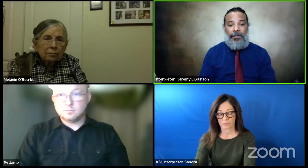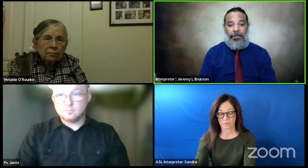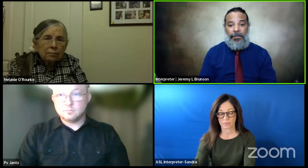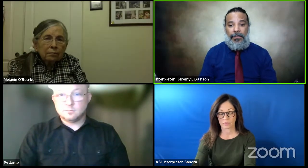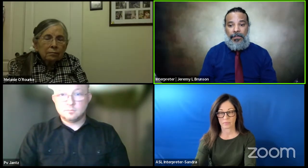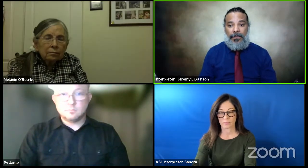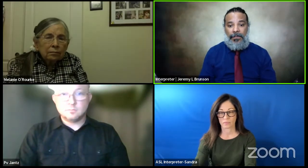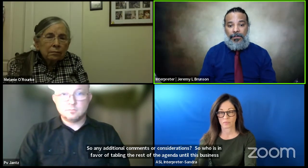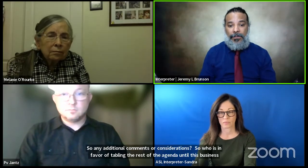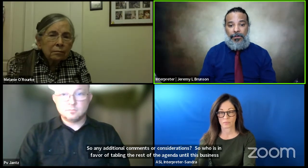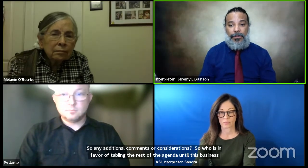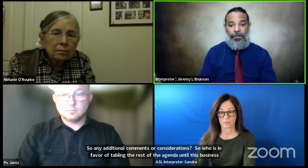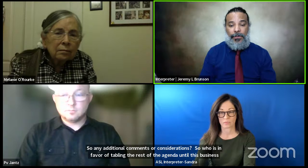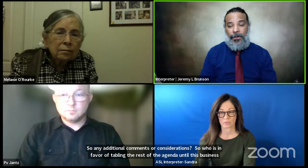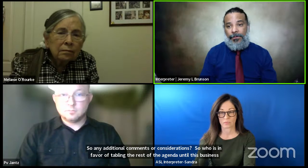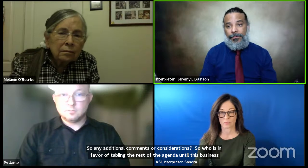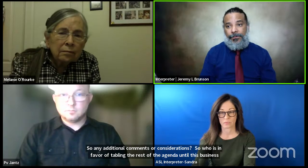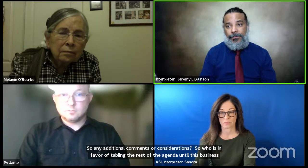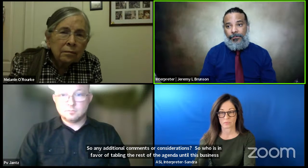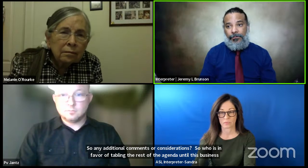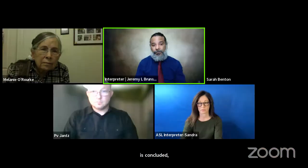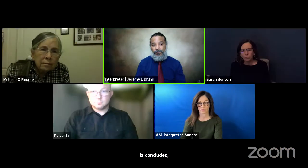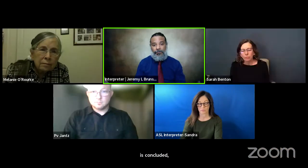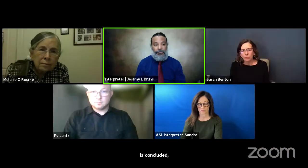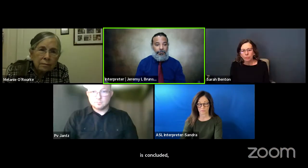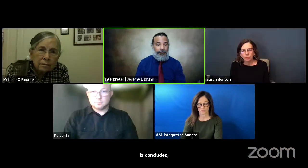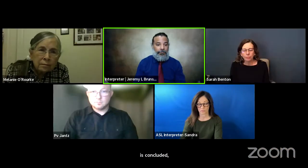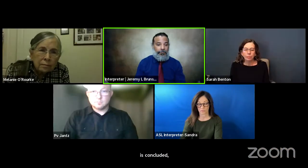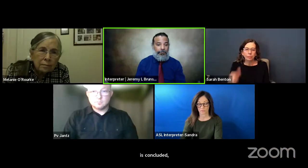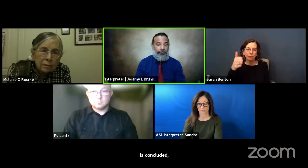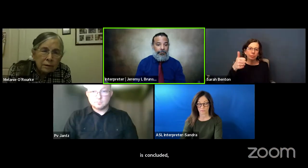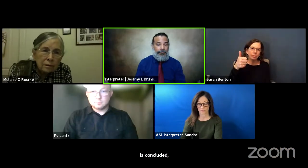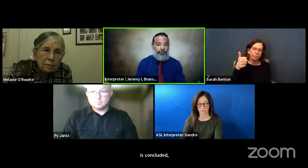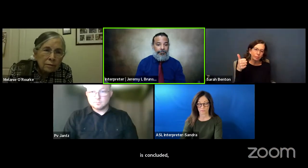and show your support.